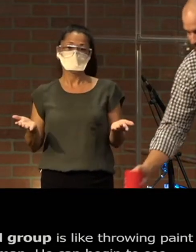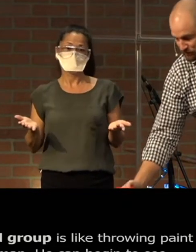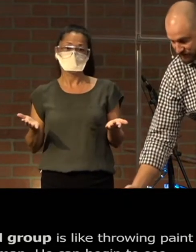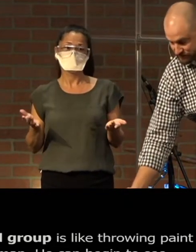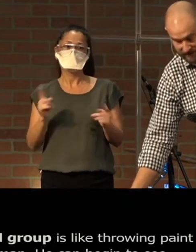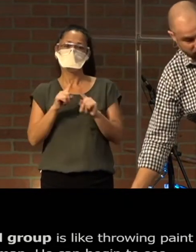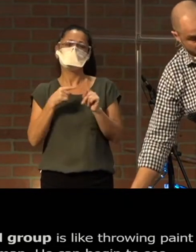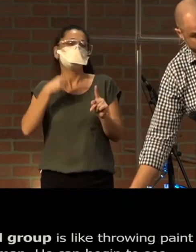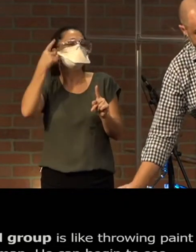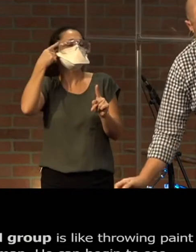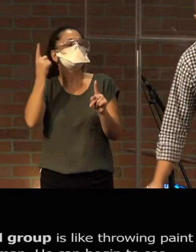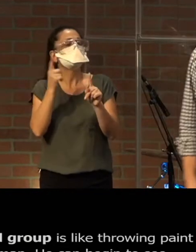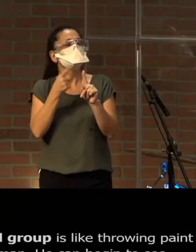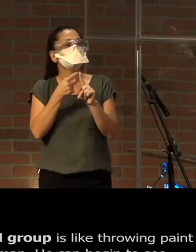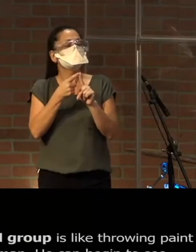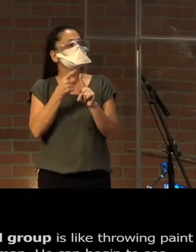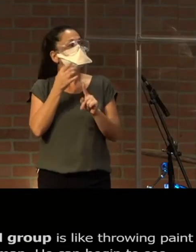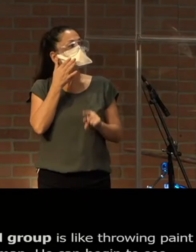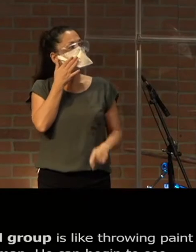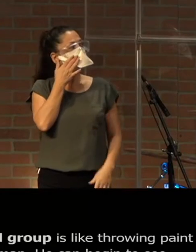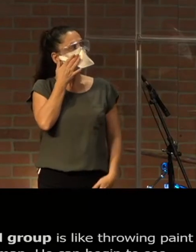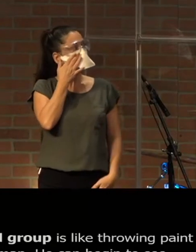But I think the point is made regardless.